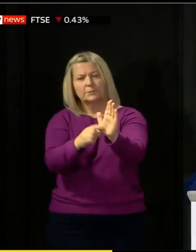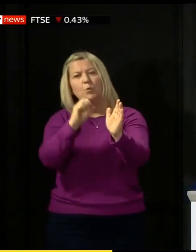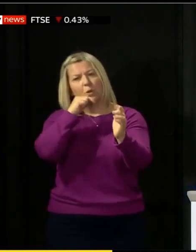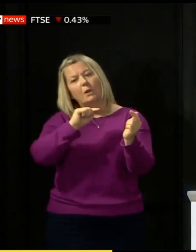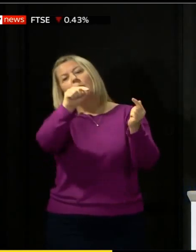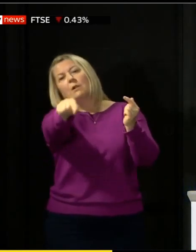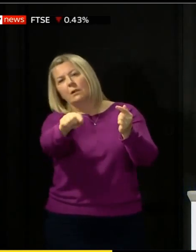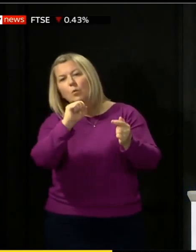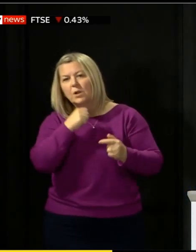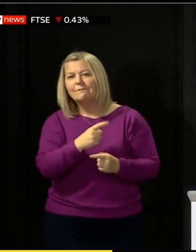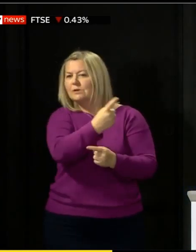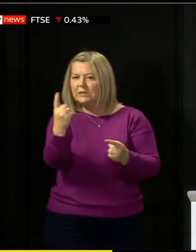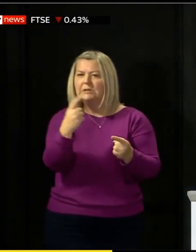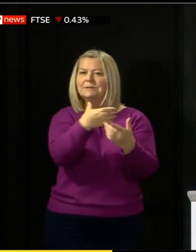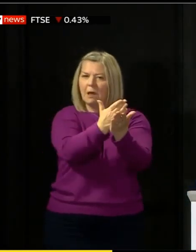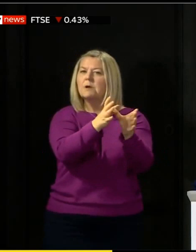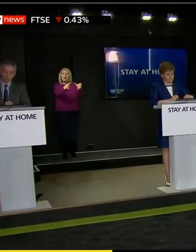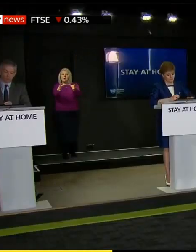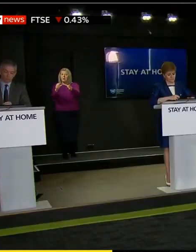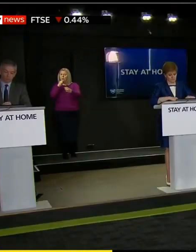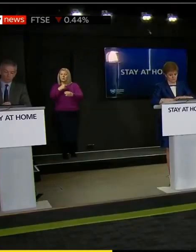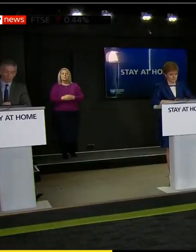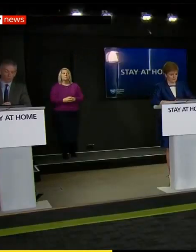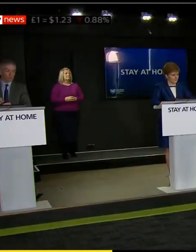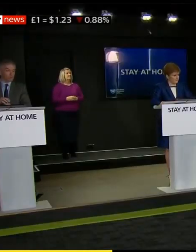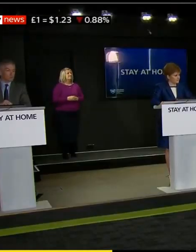so. James Matthews from Sky.